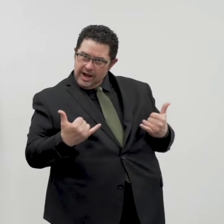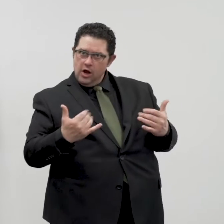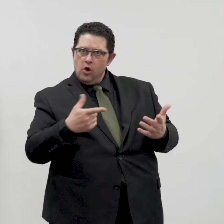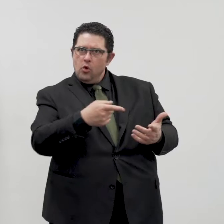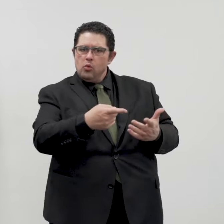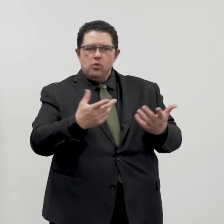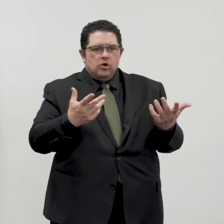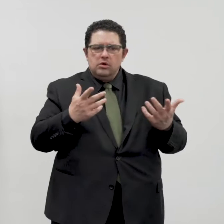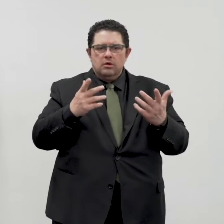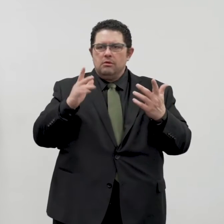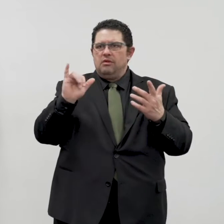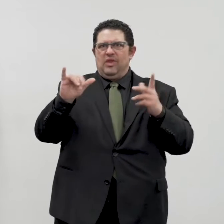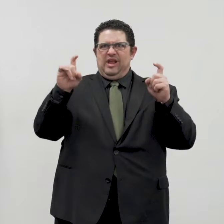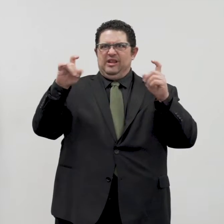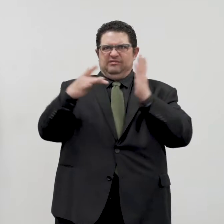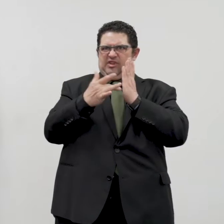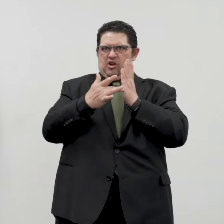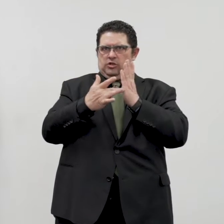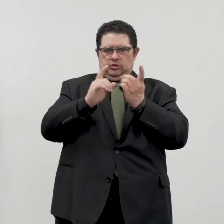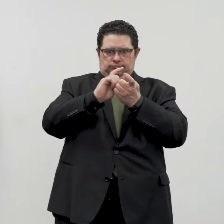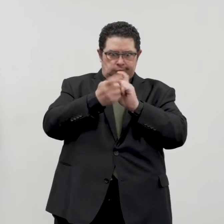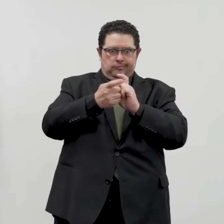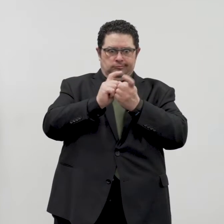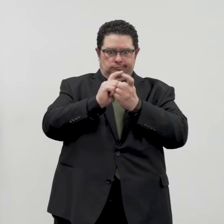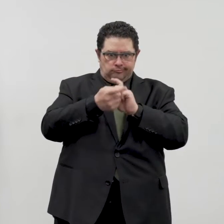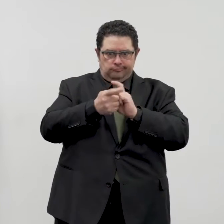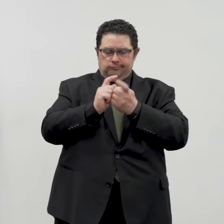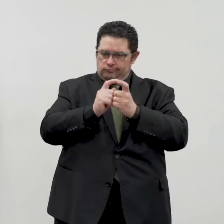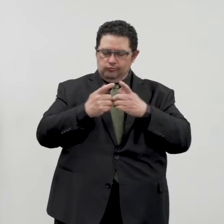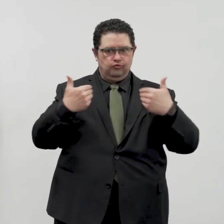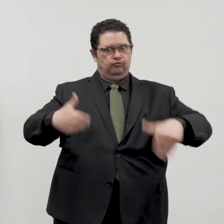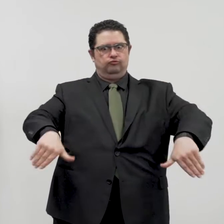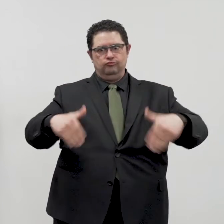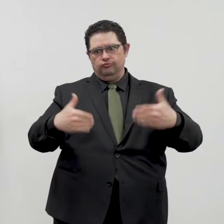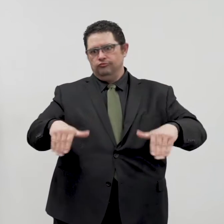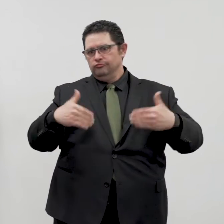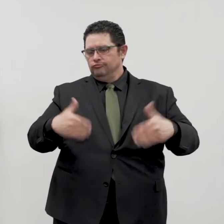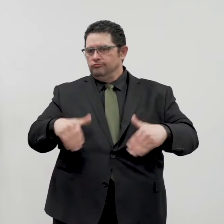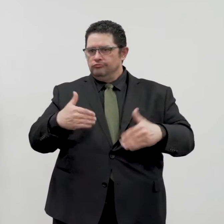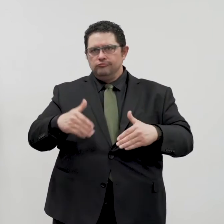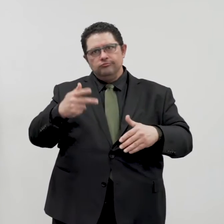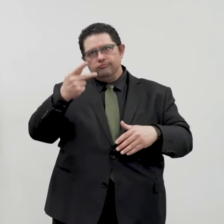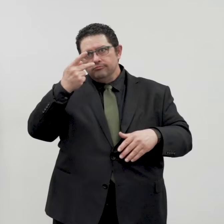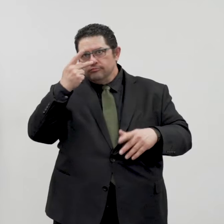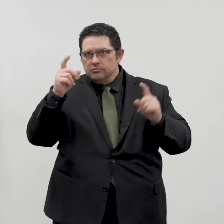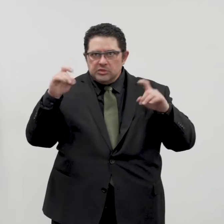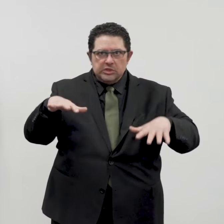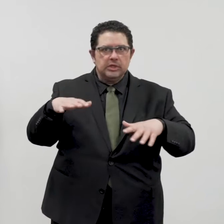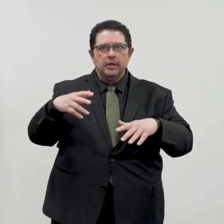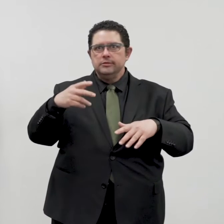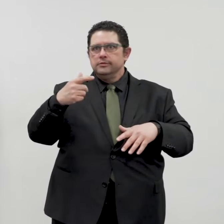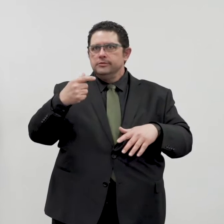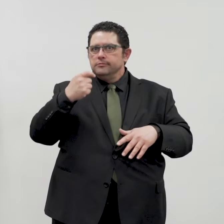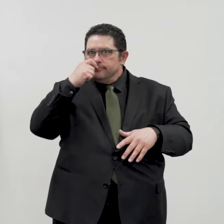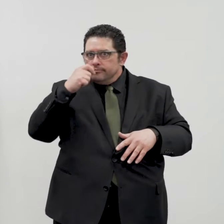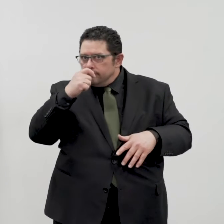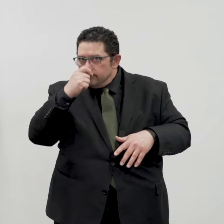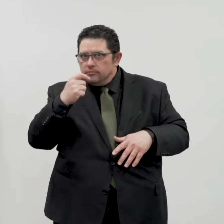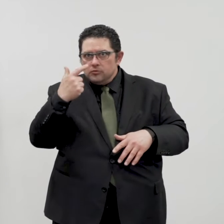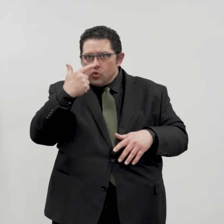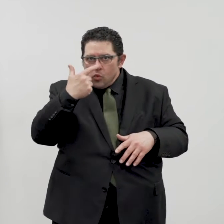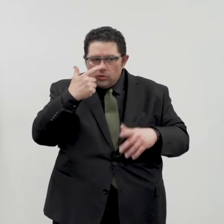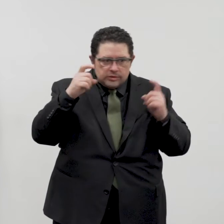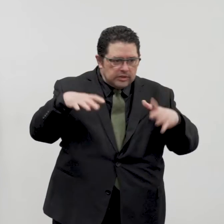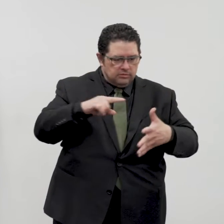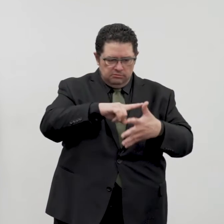infection. And that technology is changing quickly. There are saliva tests, there are serology tests, there are nasal swab tests that are changing. And right